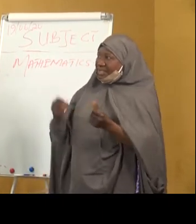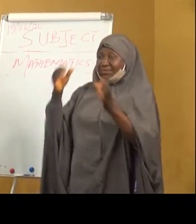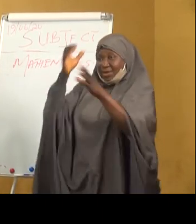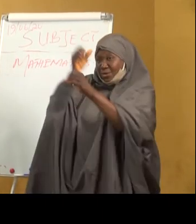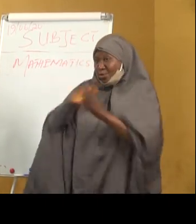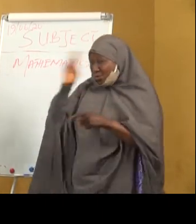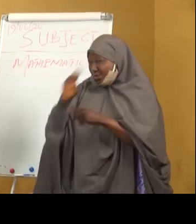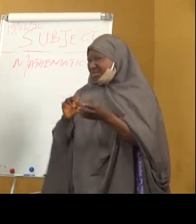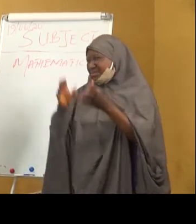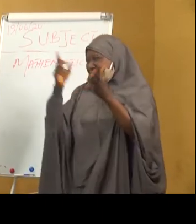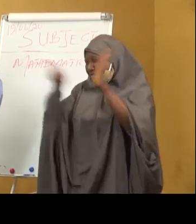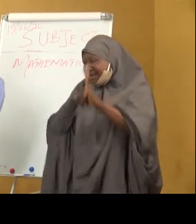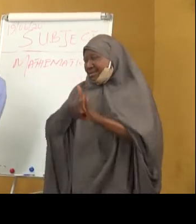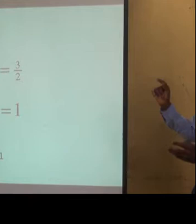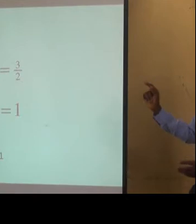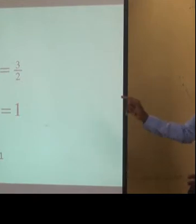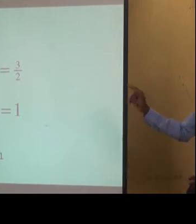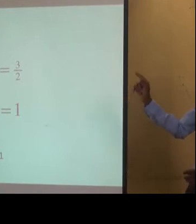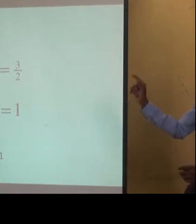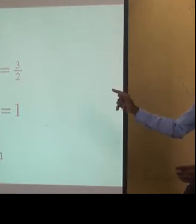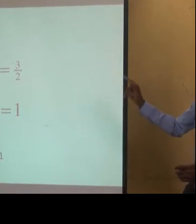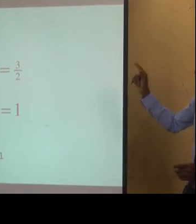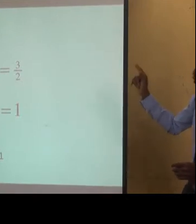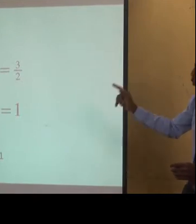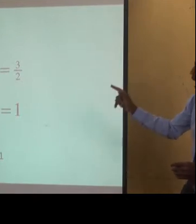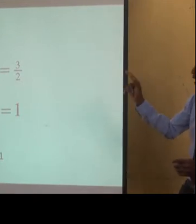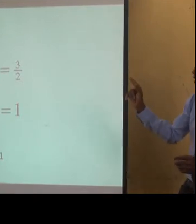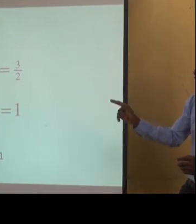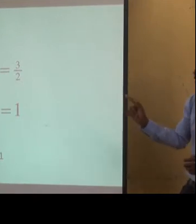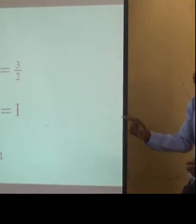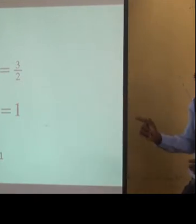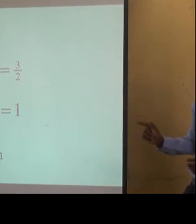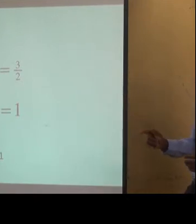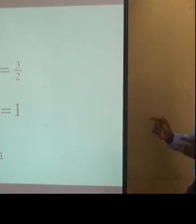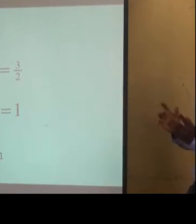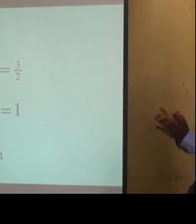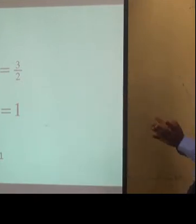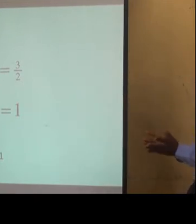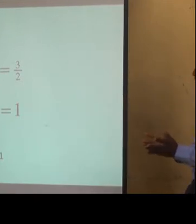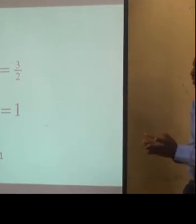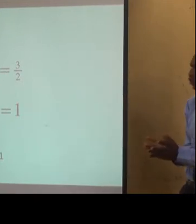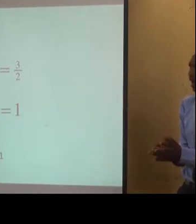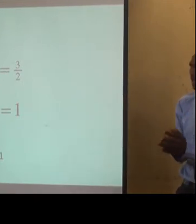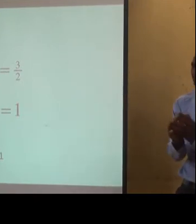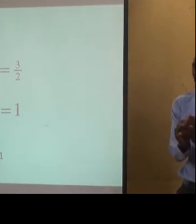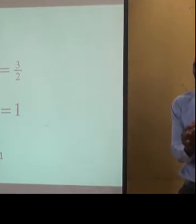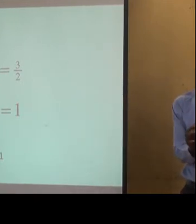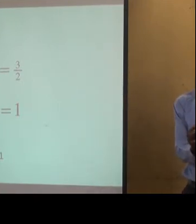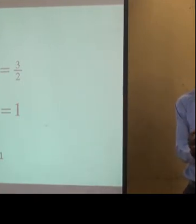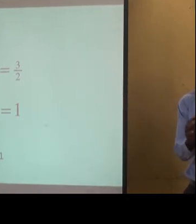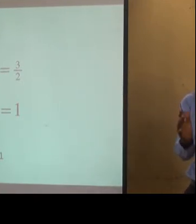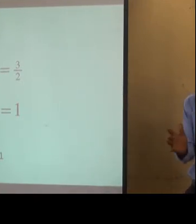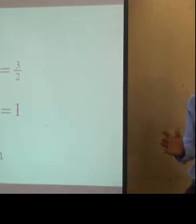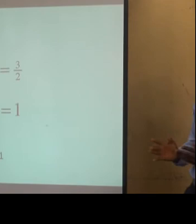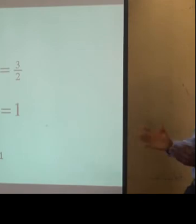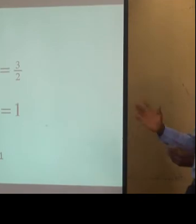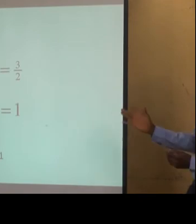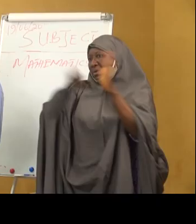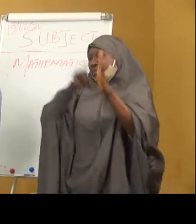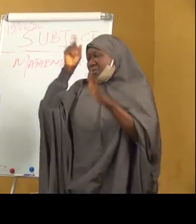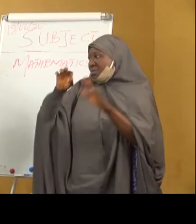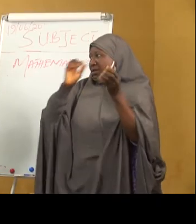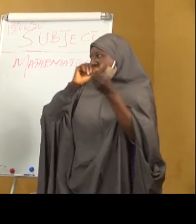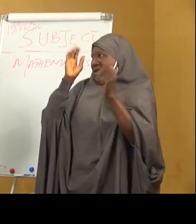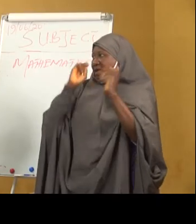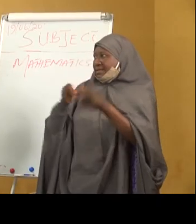negative terms only, that becomes 5 minus 1 over 4. 5 minus 1, the answer is 4. And